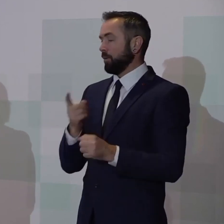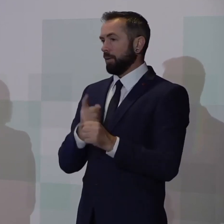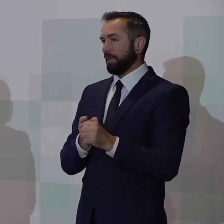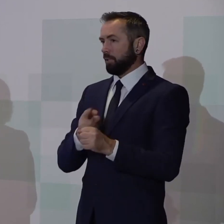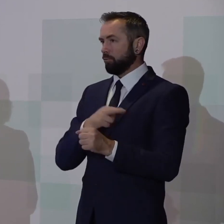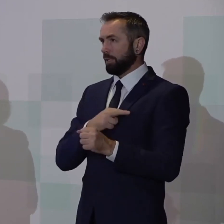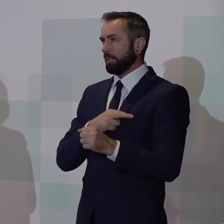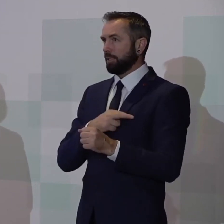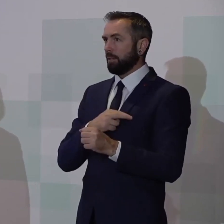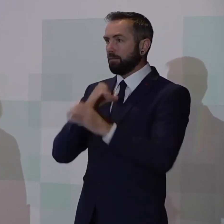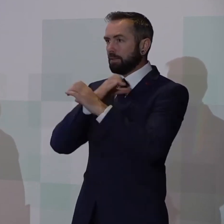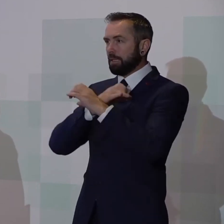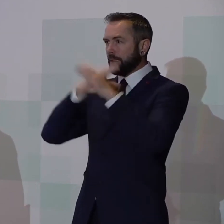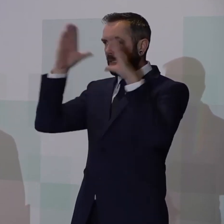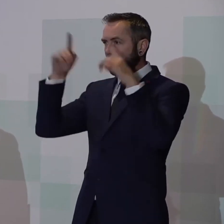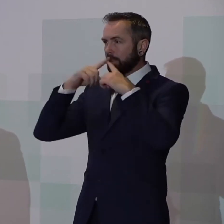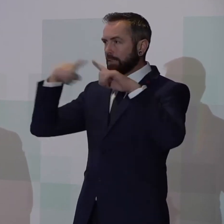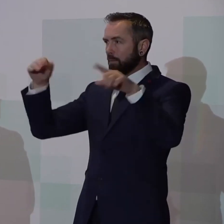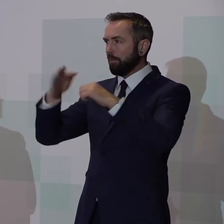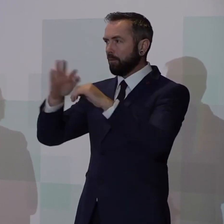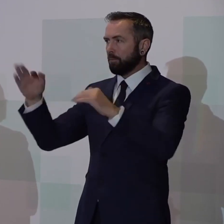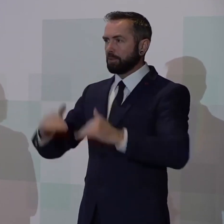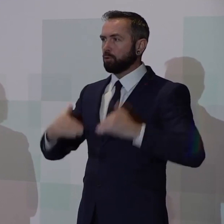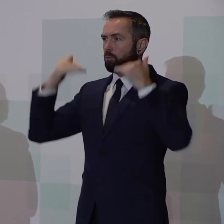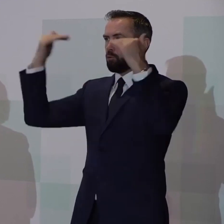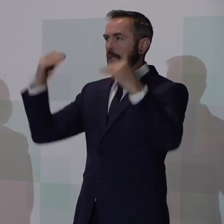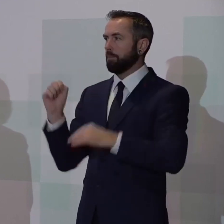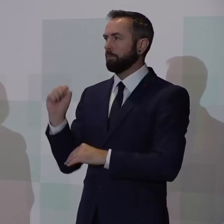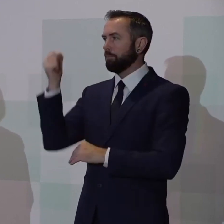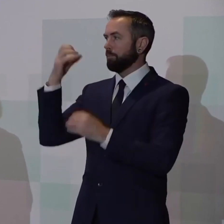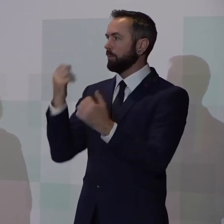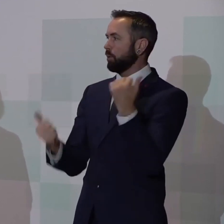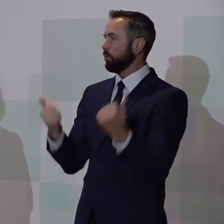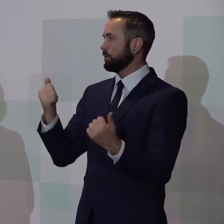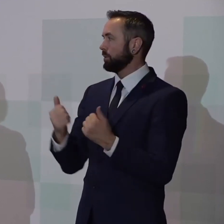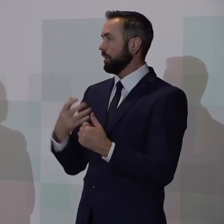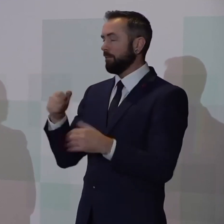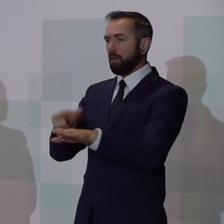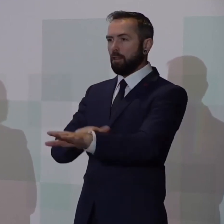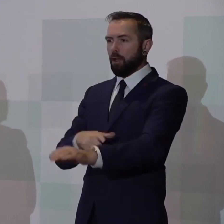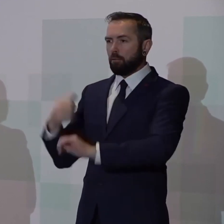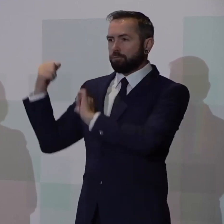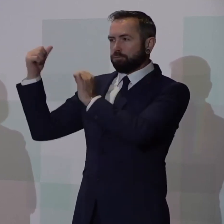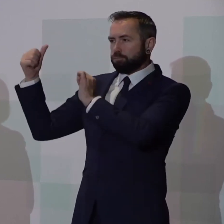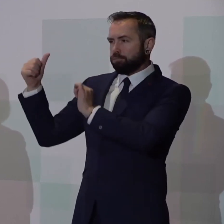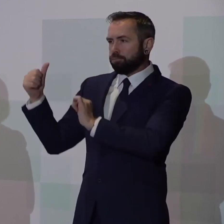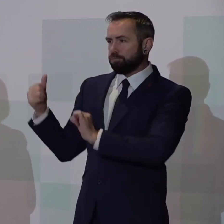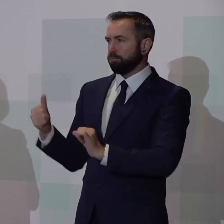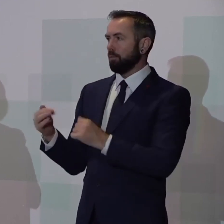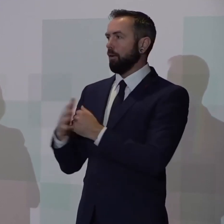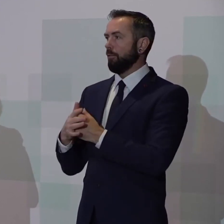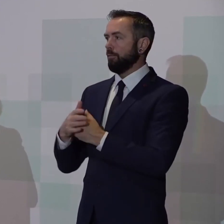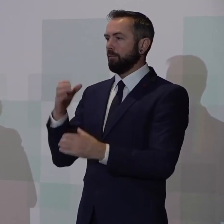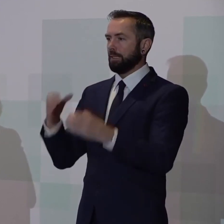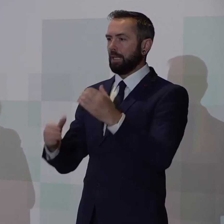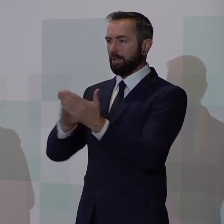very clear statement from the Supreme Court, just saying that we have this long history of case law. This is how it is.